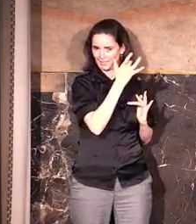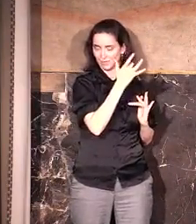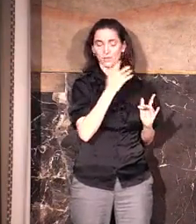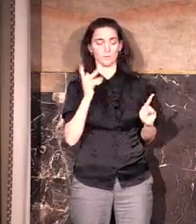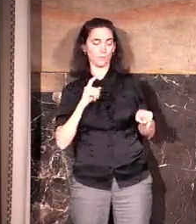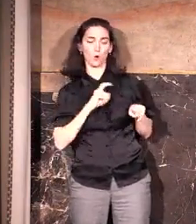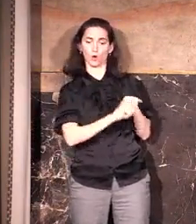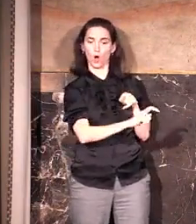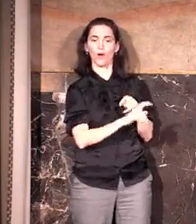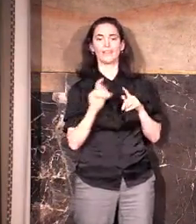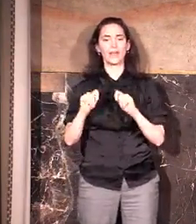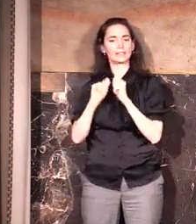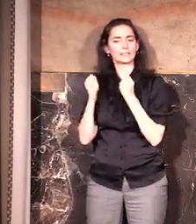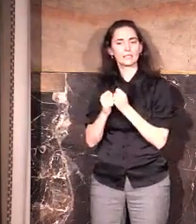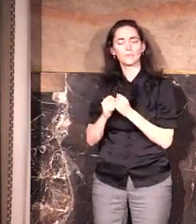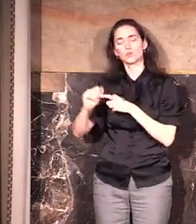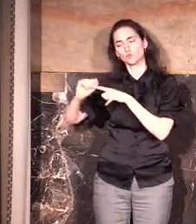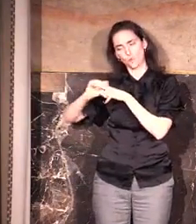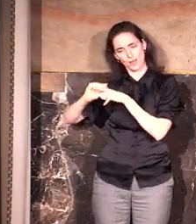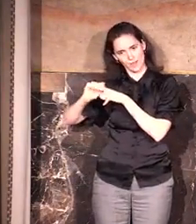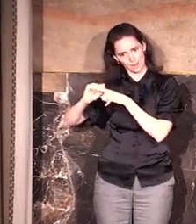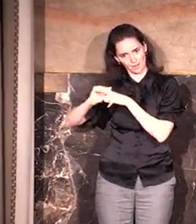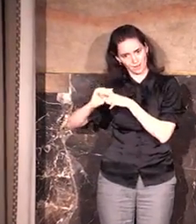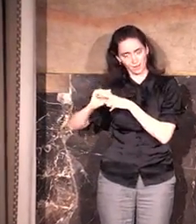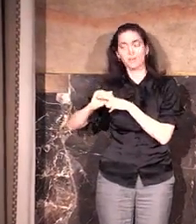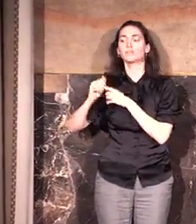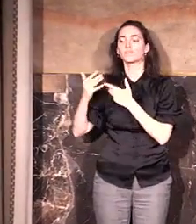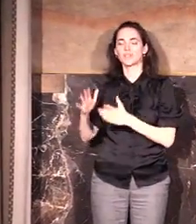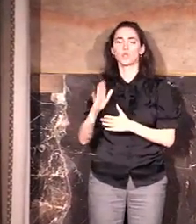thoroughly trained to do that in a compassionate way, but also to do this